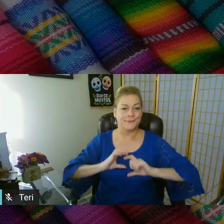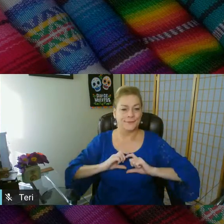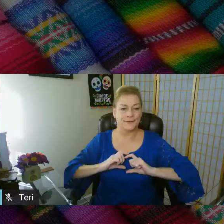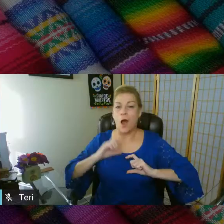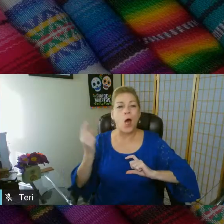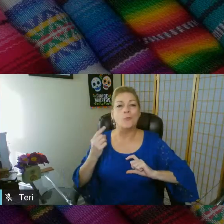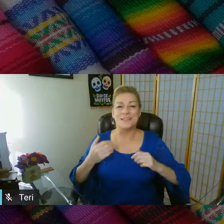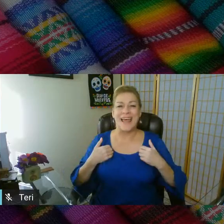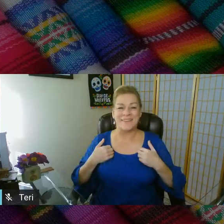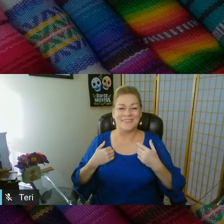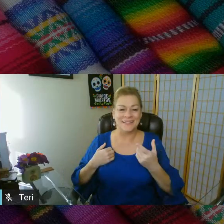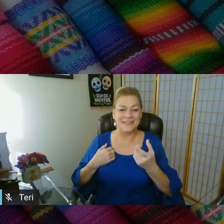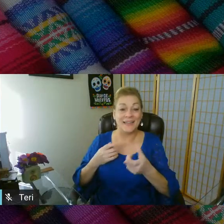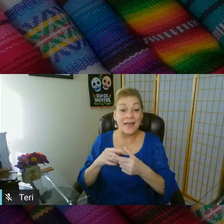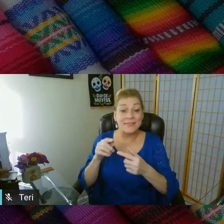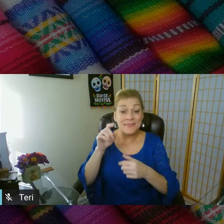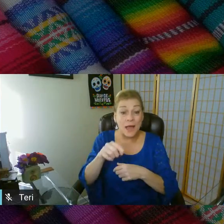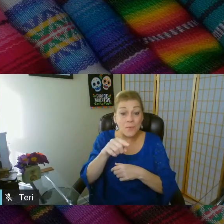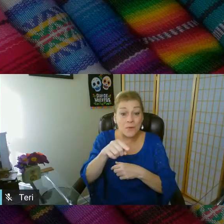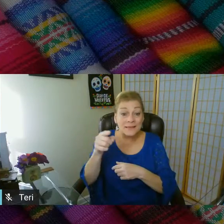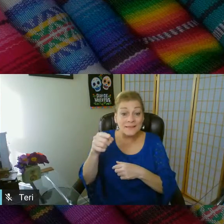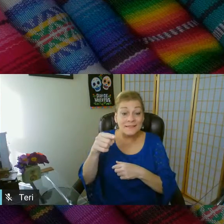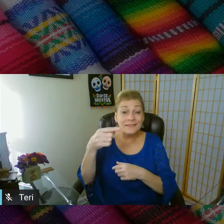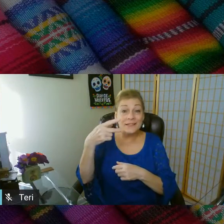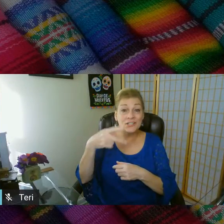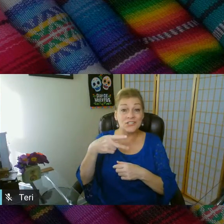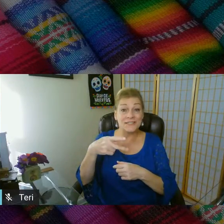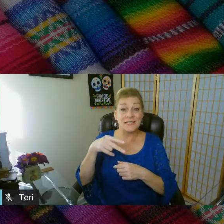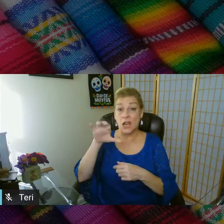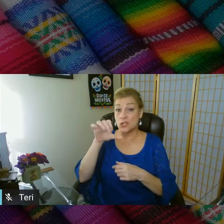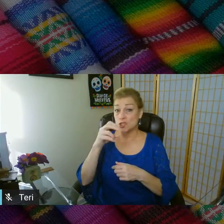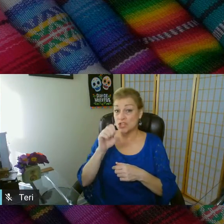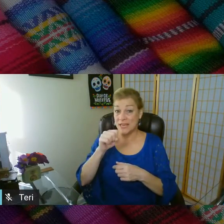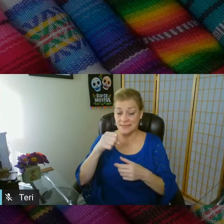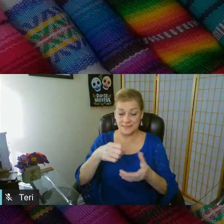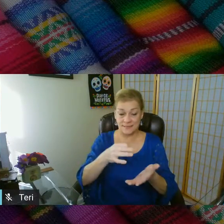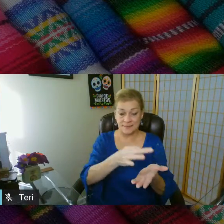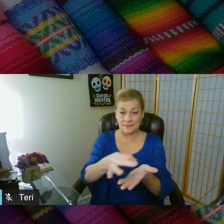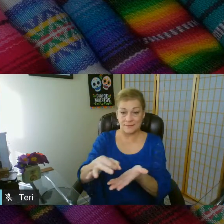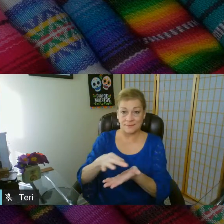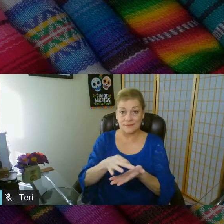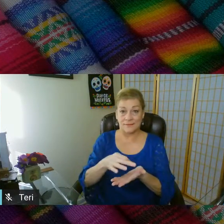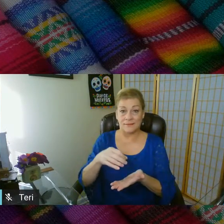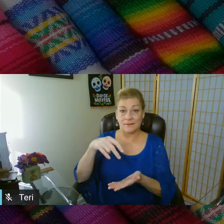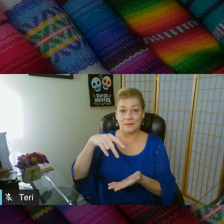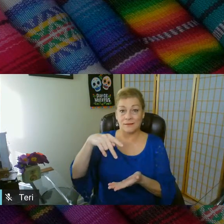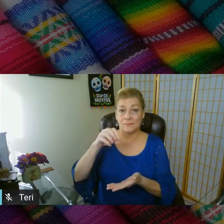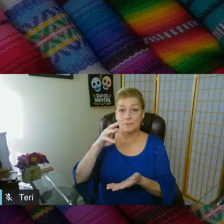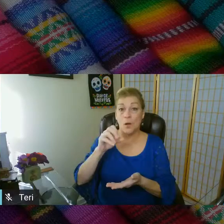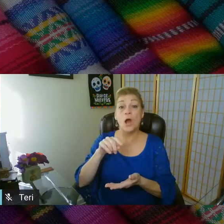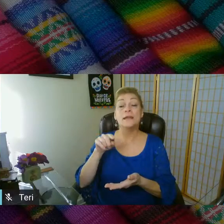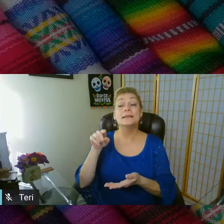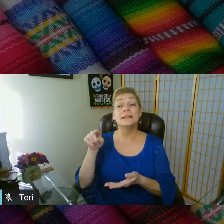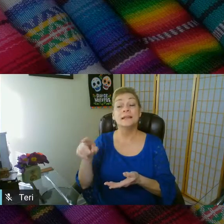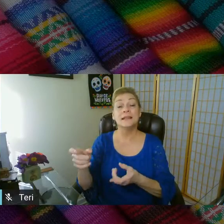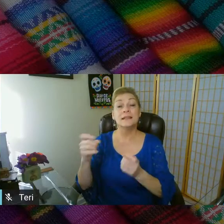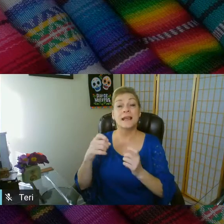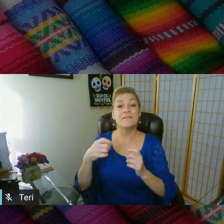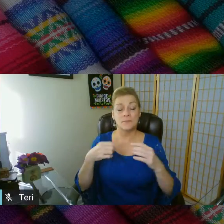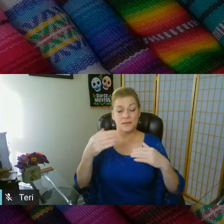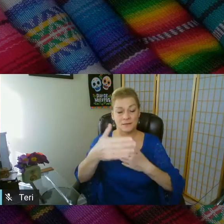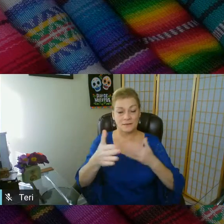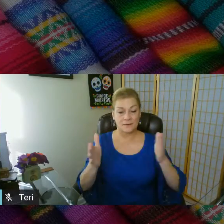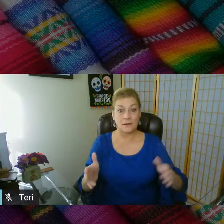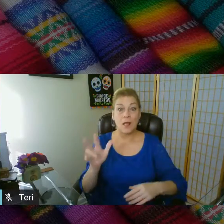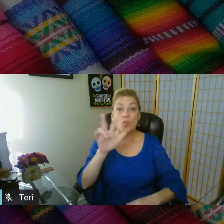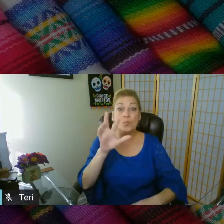then this is a little pawn from a chess game, and it's actually from a chess game that he gave me, and it was a